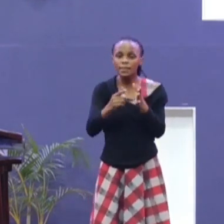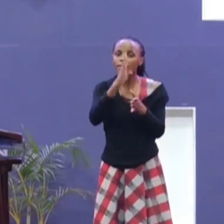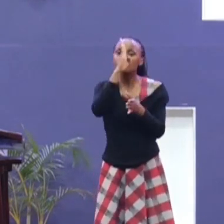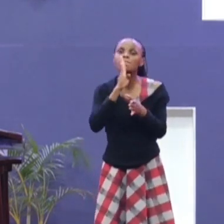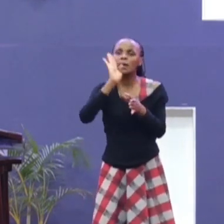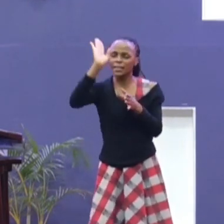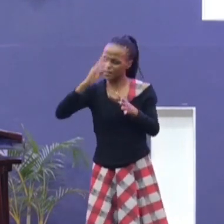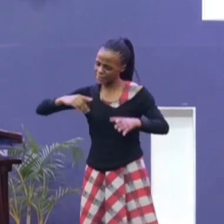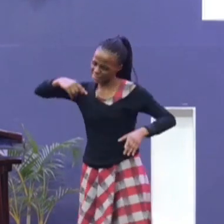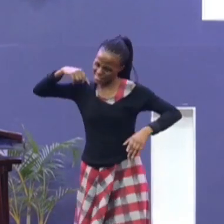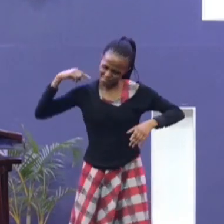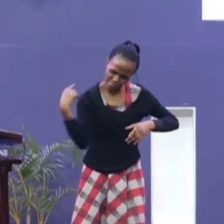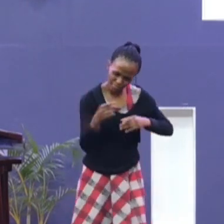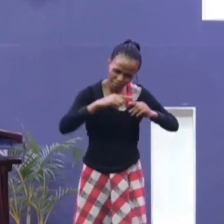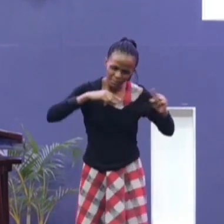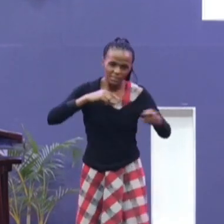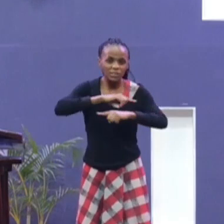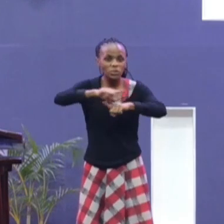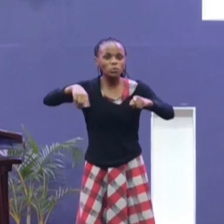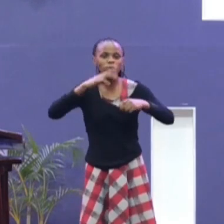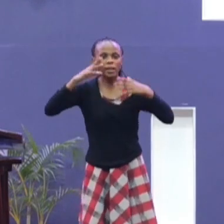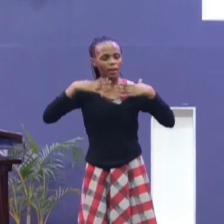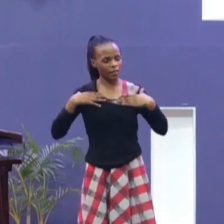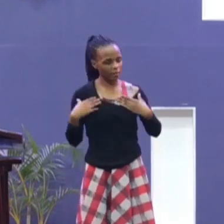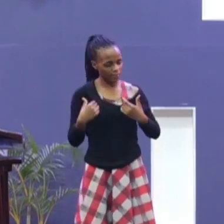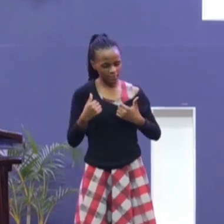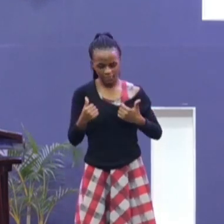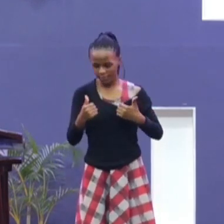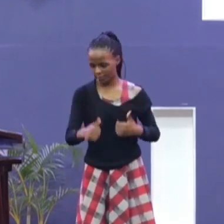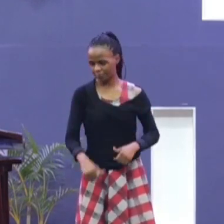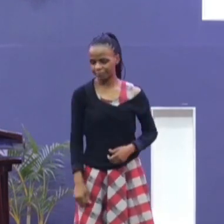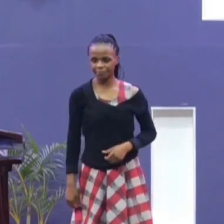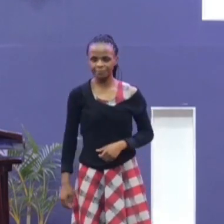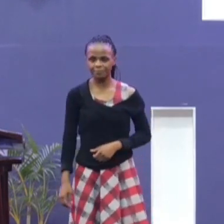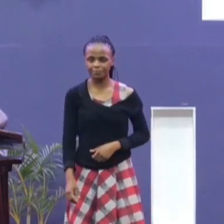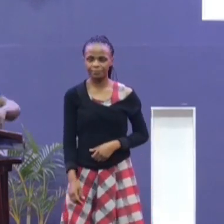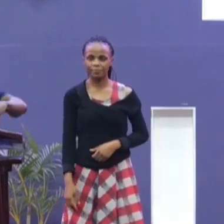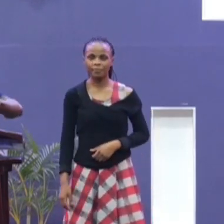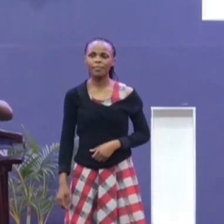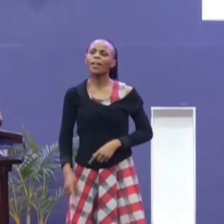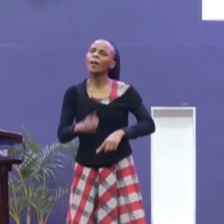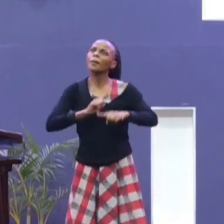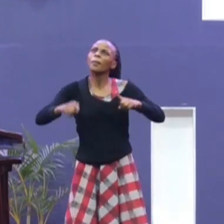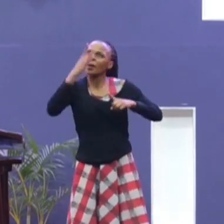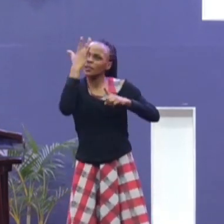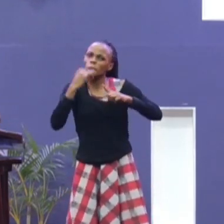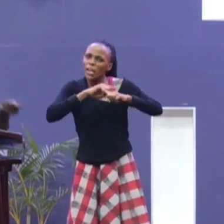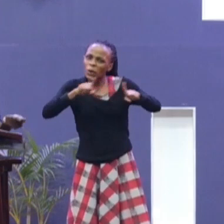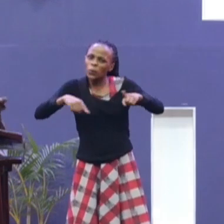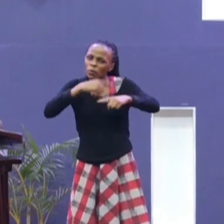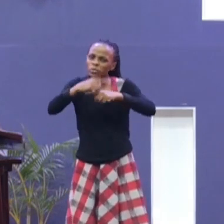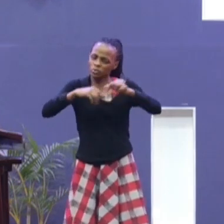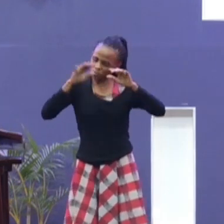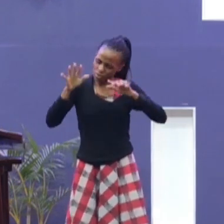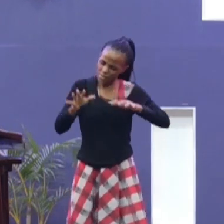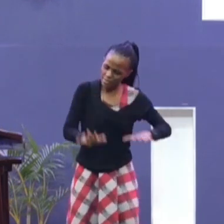his stripes we are healed. Bible egambye nti olw'emigo gye egyo egituwonya. But why do we struggle with the